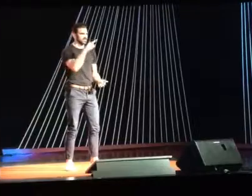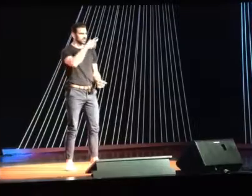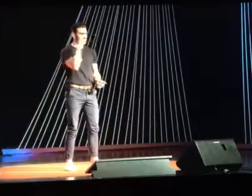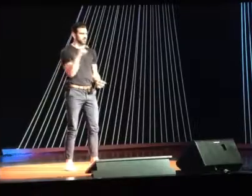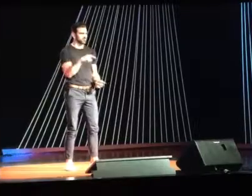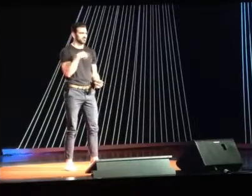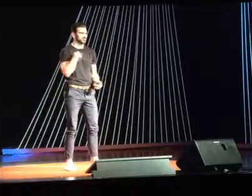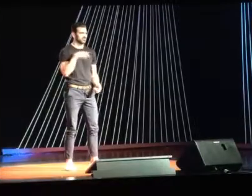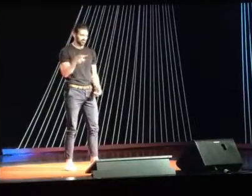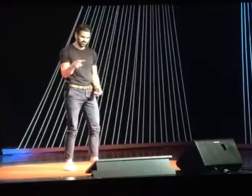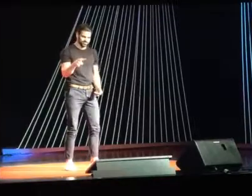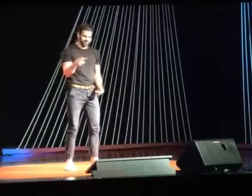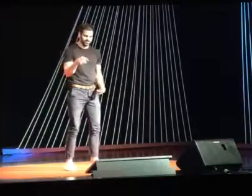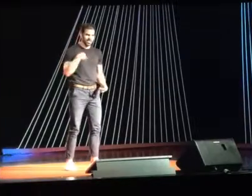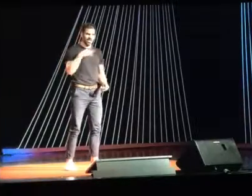And he asked me one question.